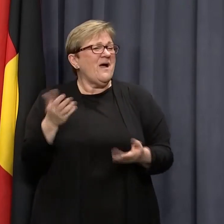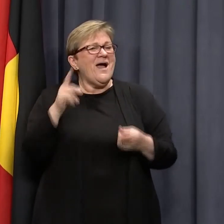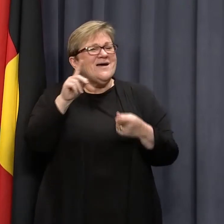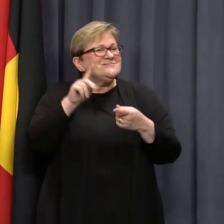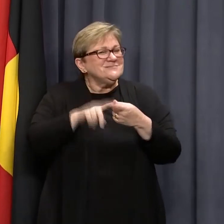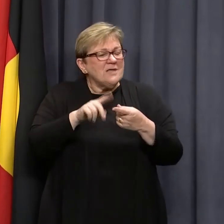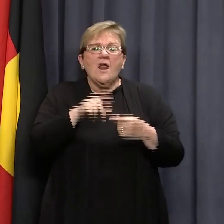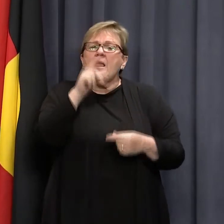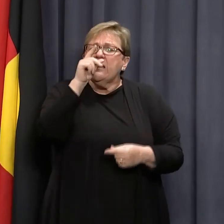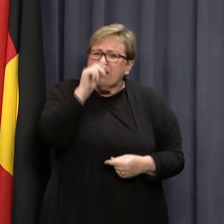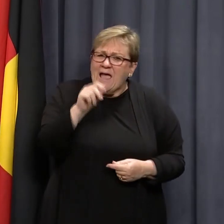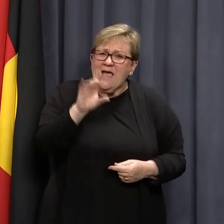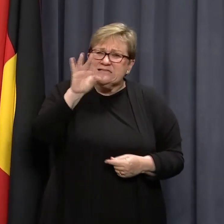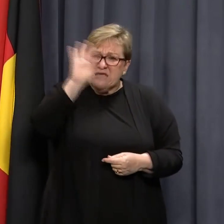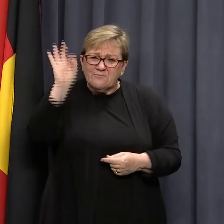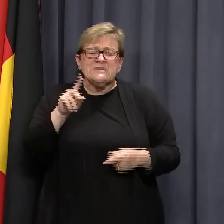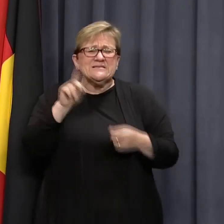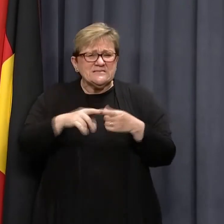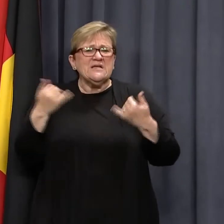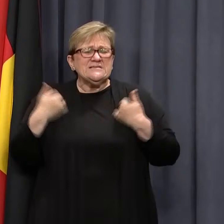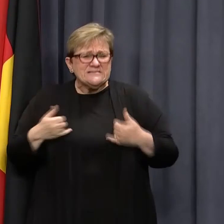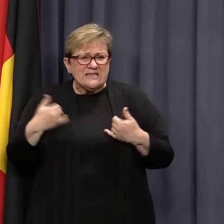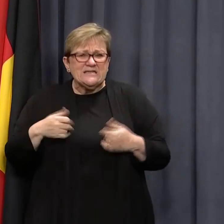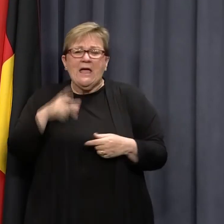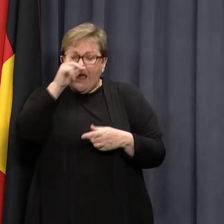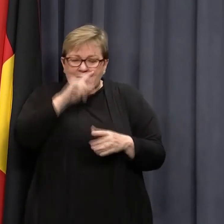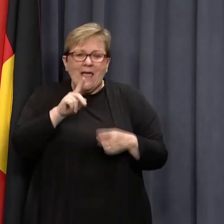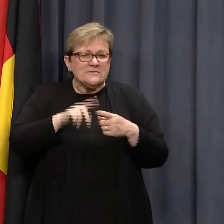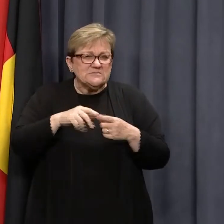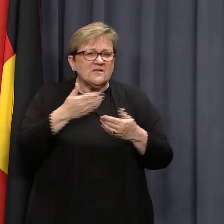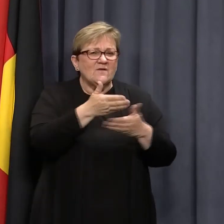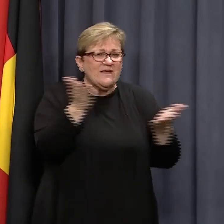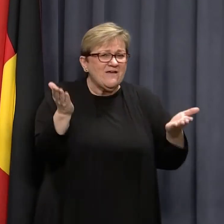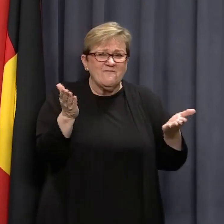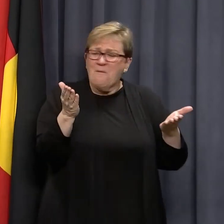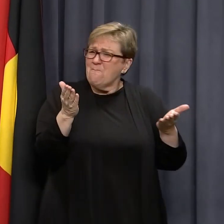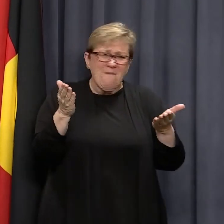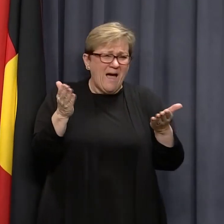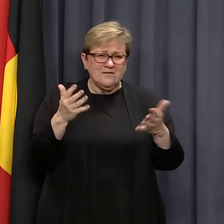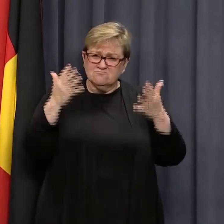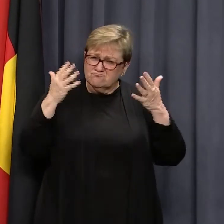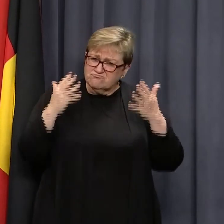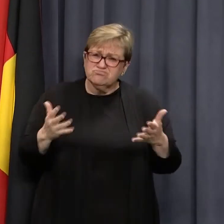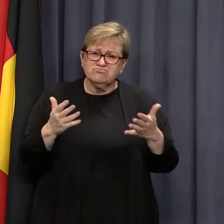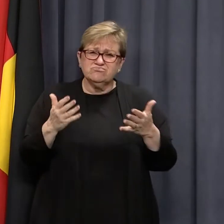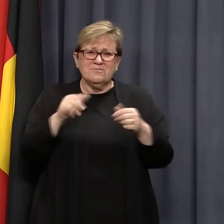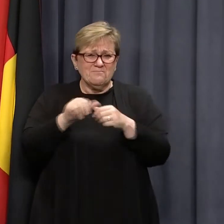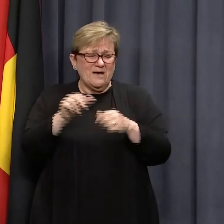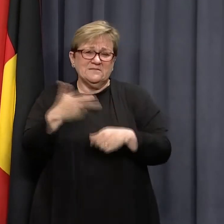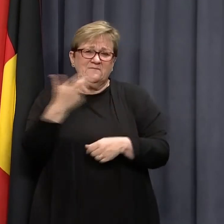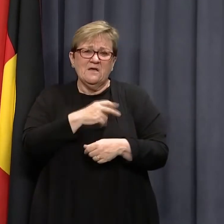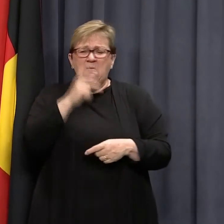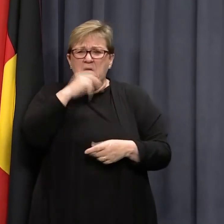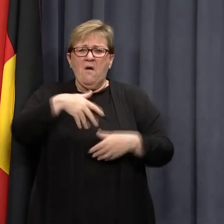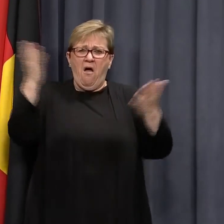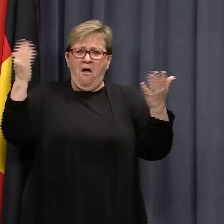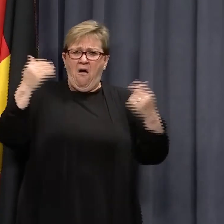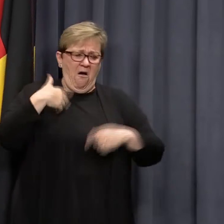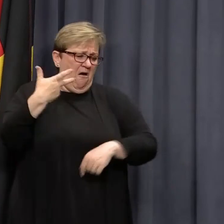small percentage, 10%, who will get it and who can spread it. So, and that's part of the reason when people say, oh, I'm